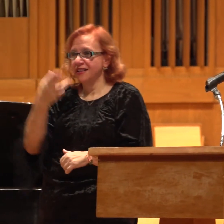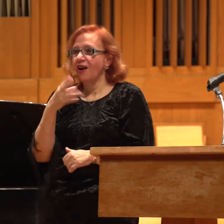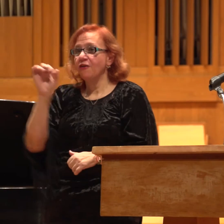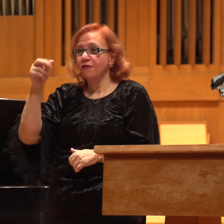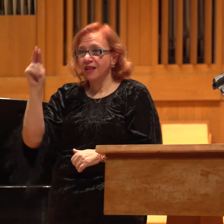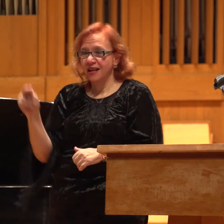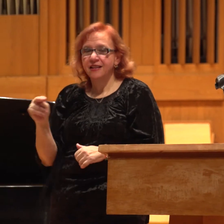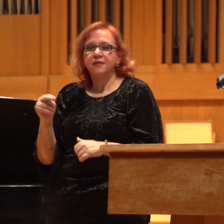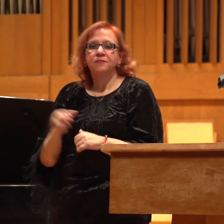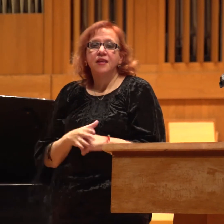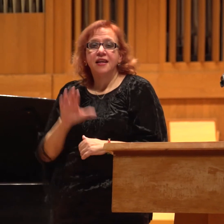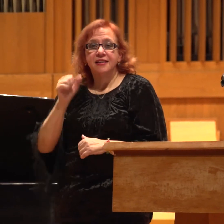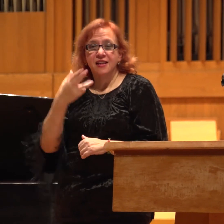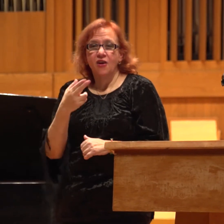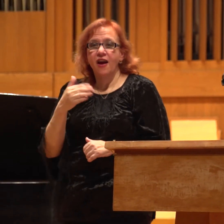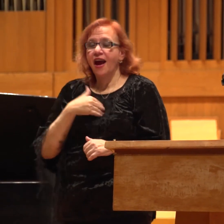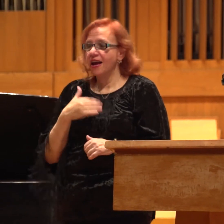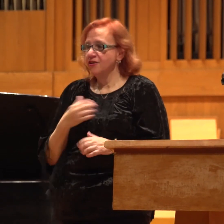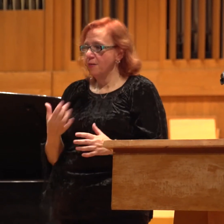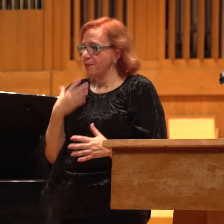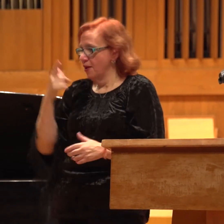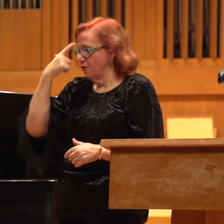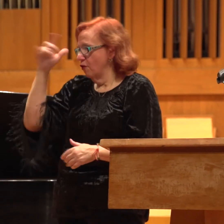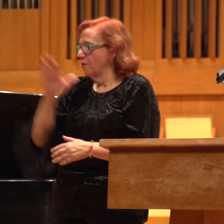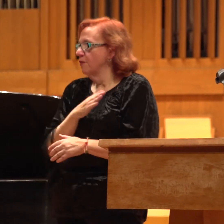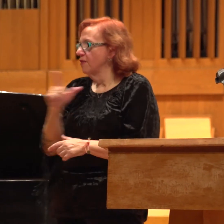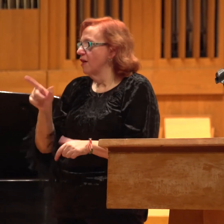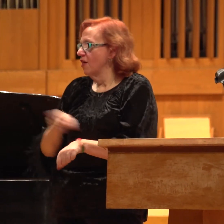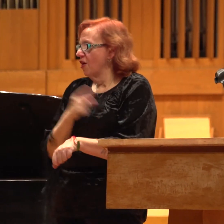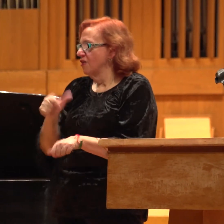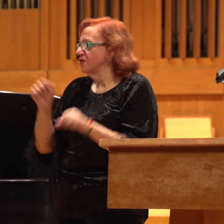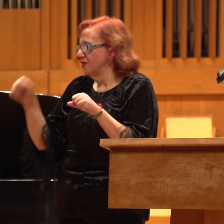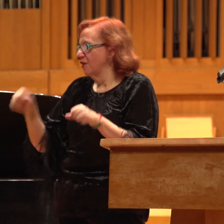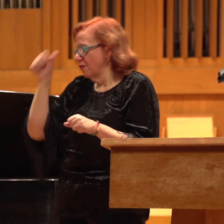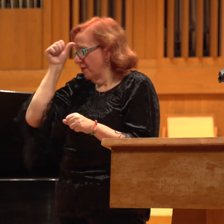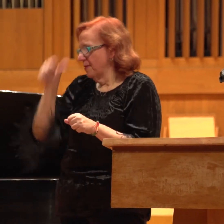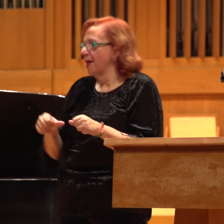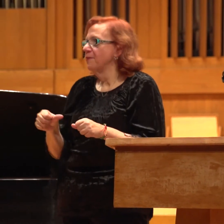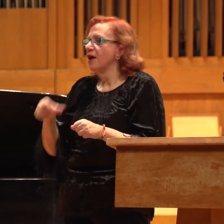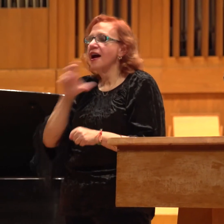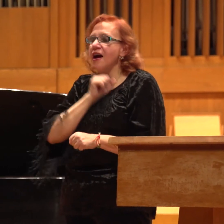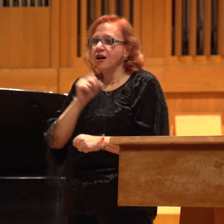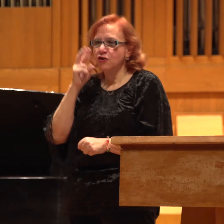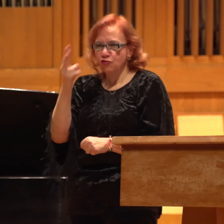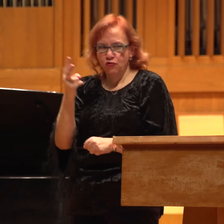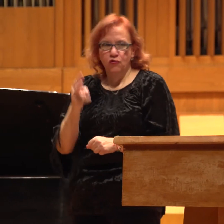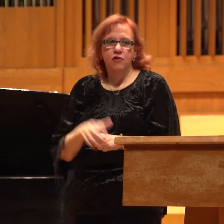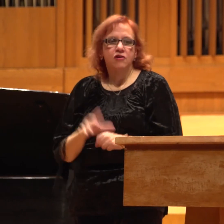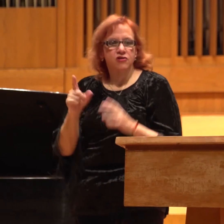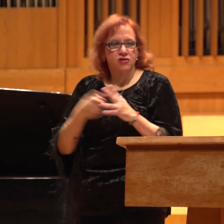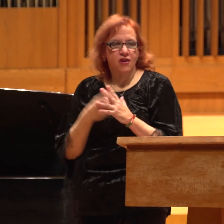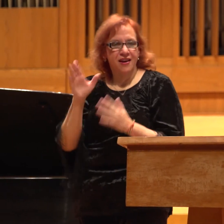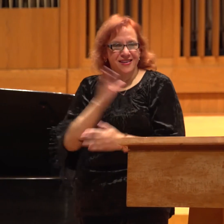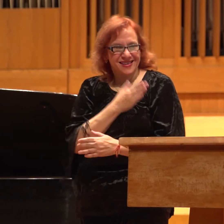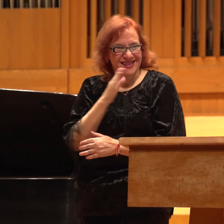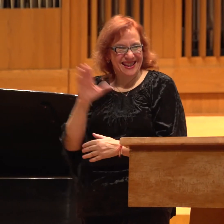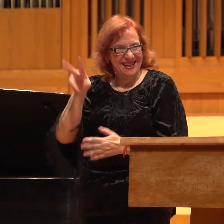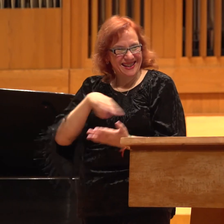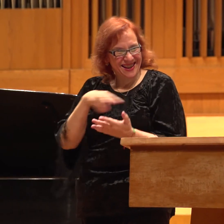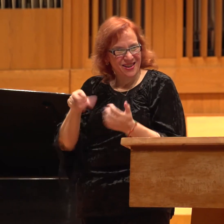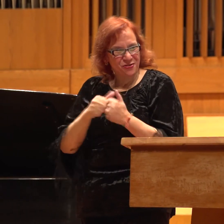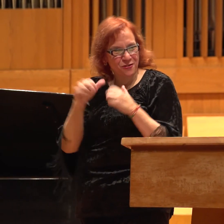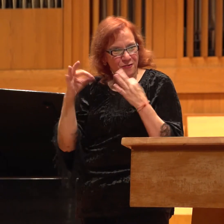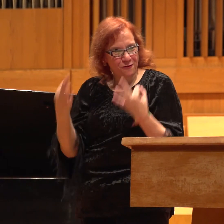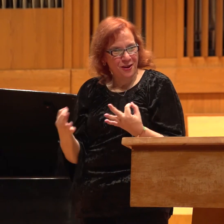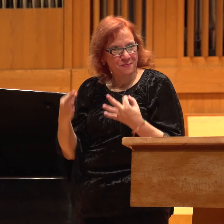Sarah Franklin. Sarah has a passion for music for as long as she can remember. At 2 years old, she began singing and dancing with